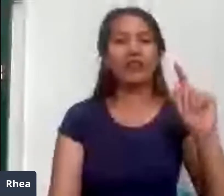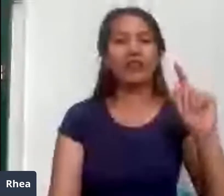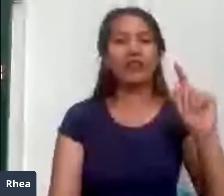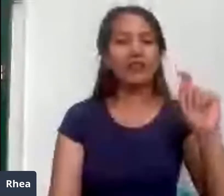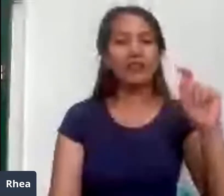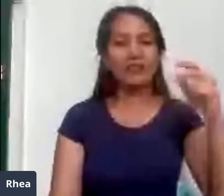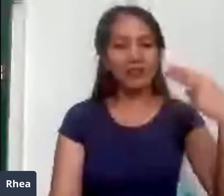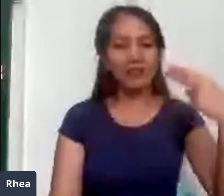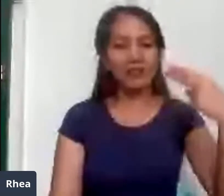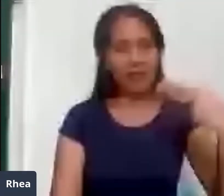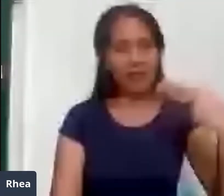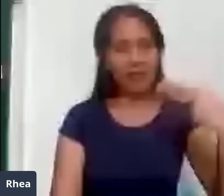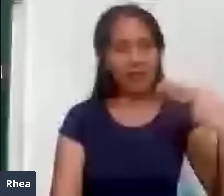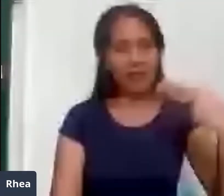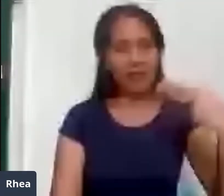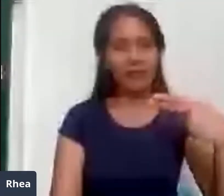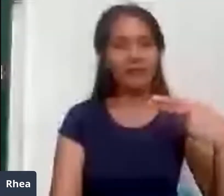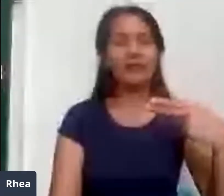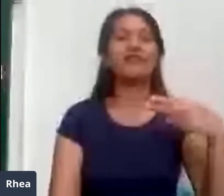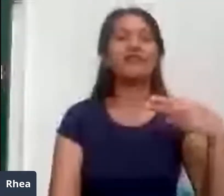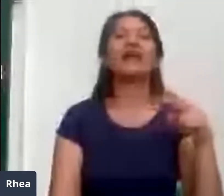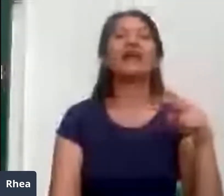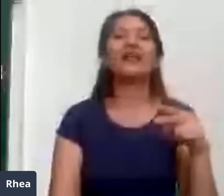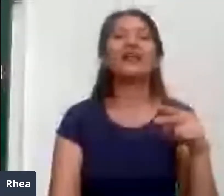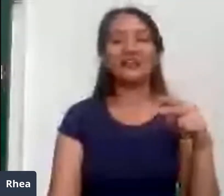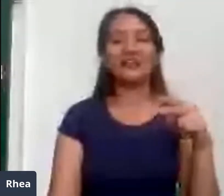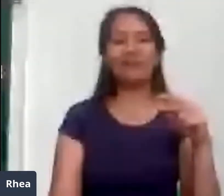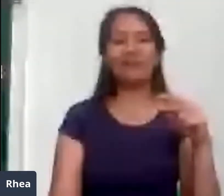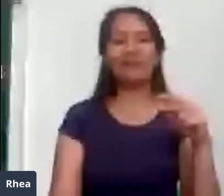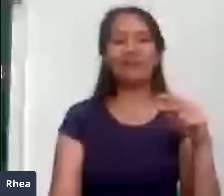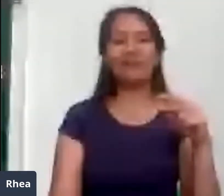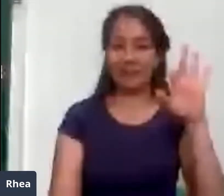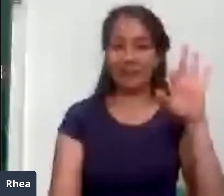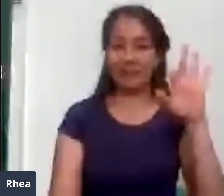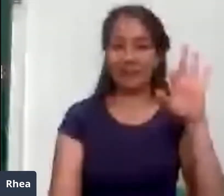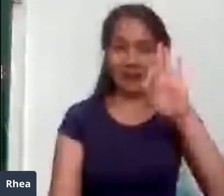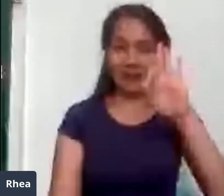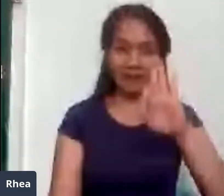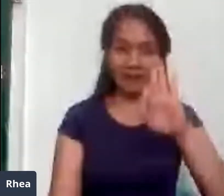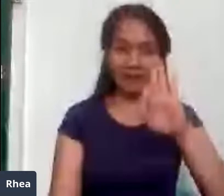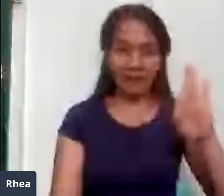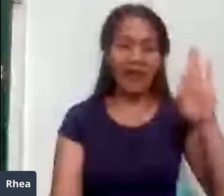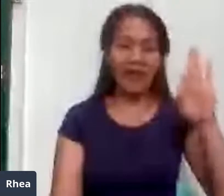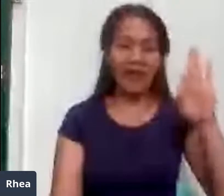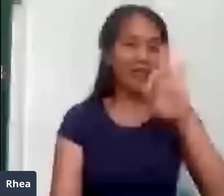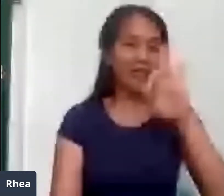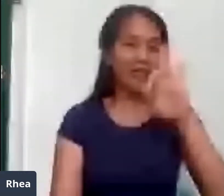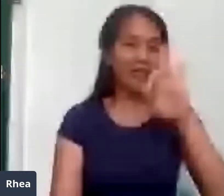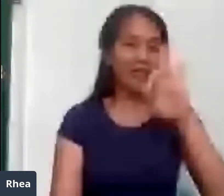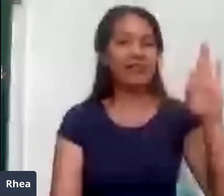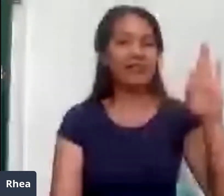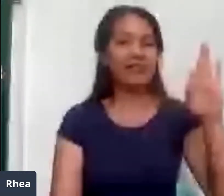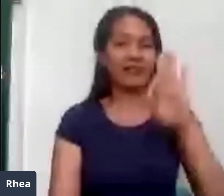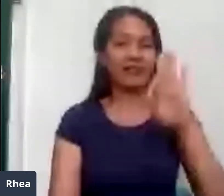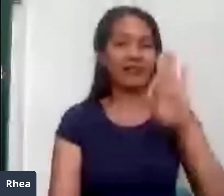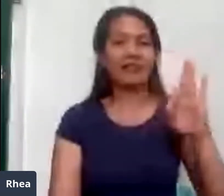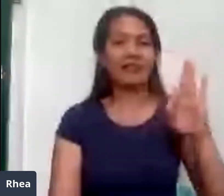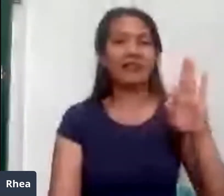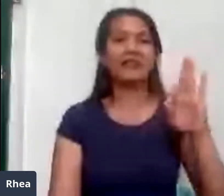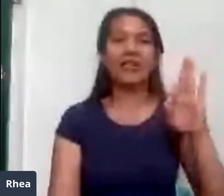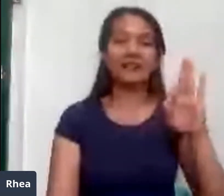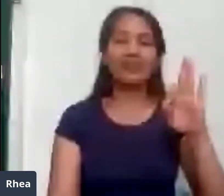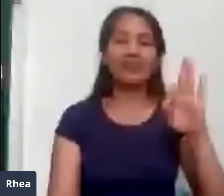Thursday, TH. Thursday. Friday, syempre. F,